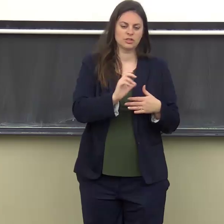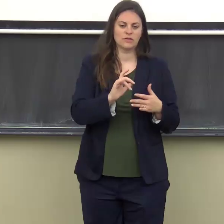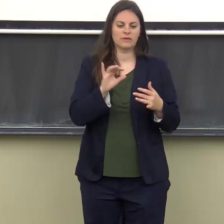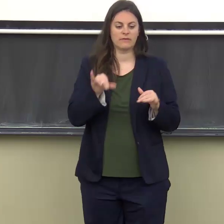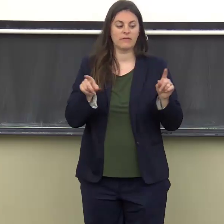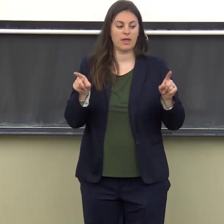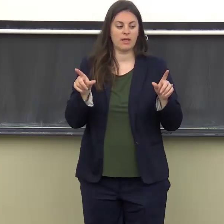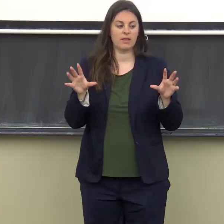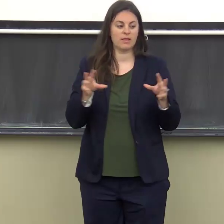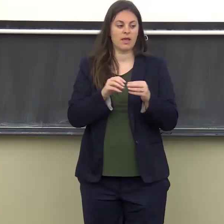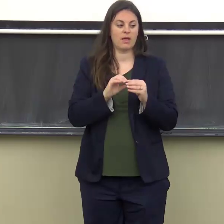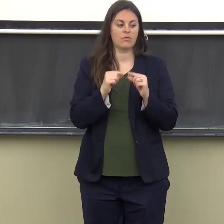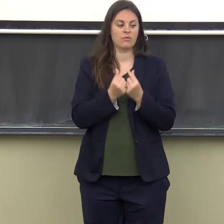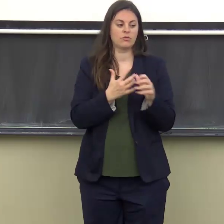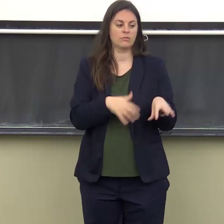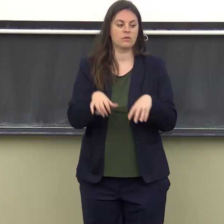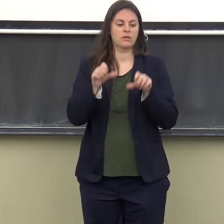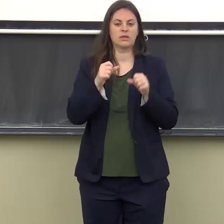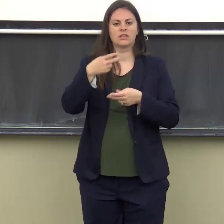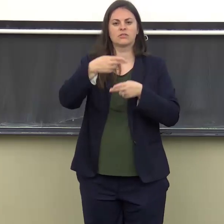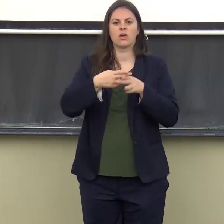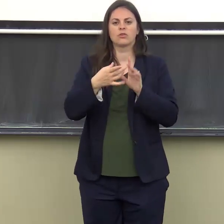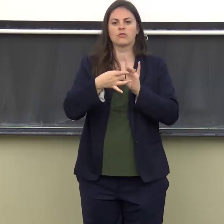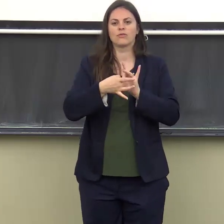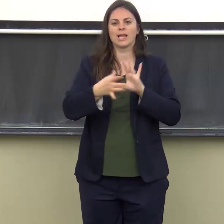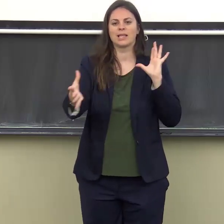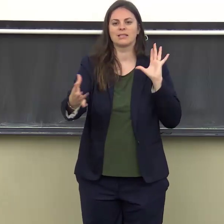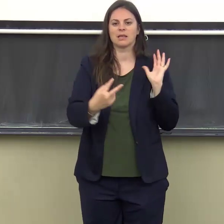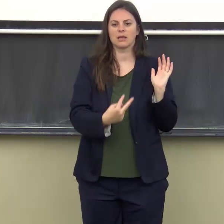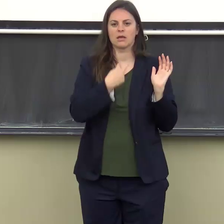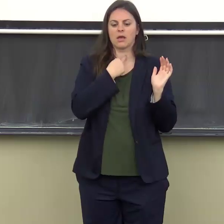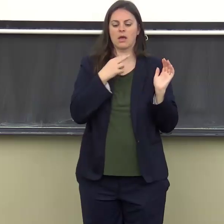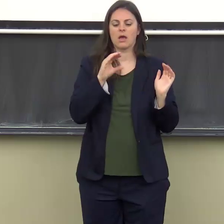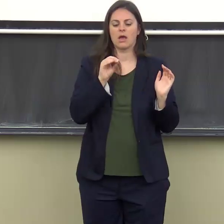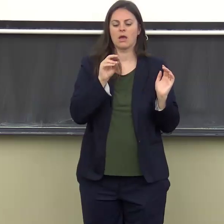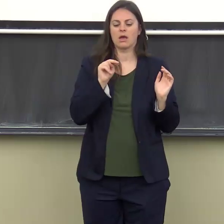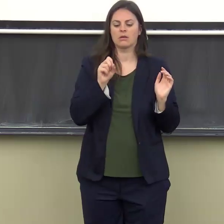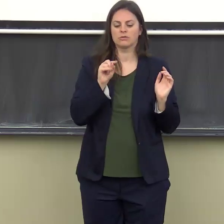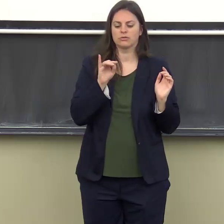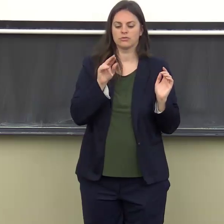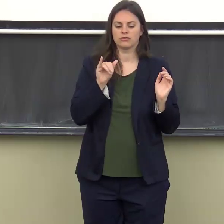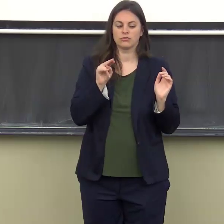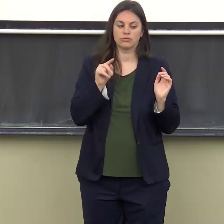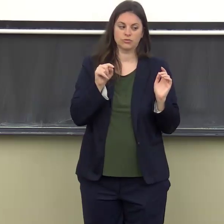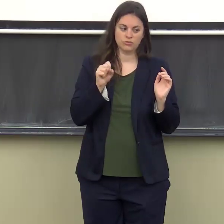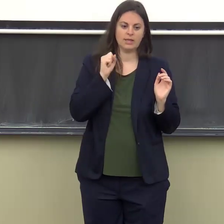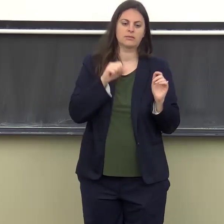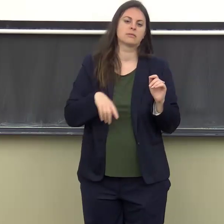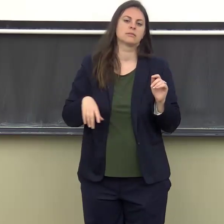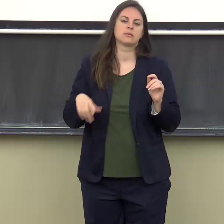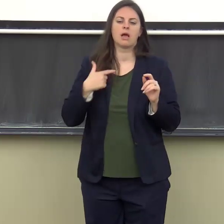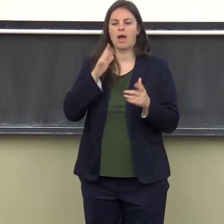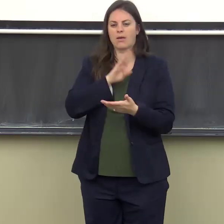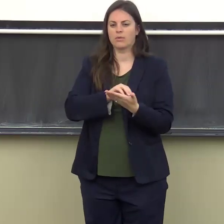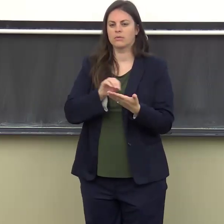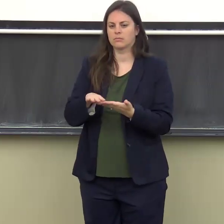with? Yeah, it's called Releasing Constraints. You can and there's another set to that. I'll put